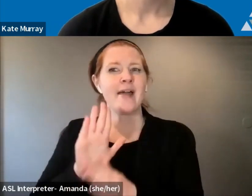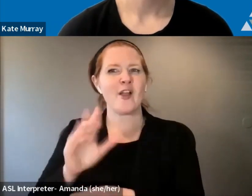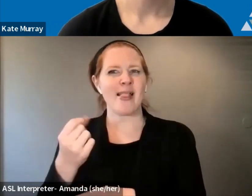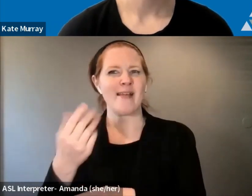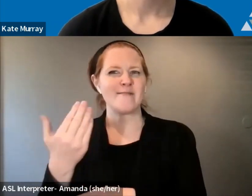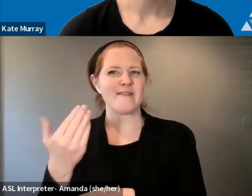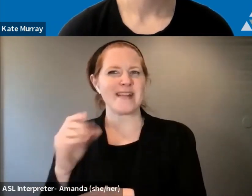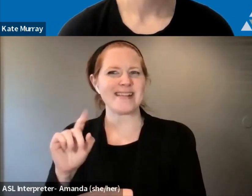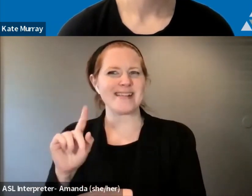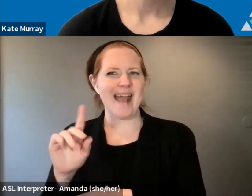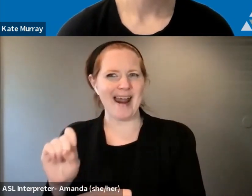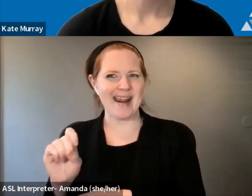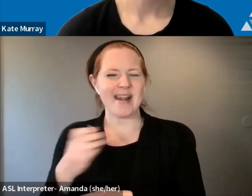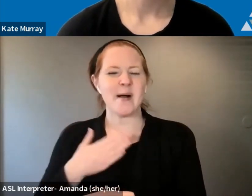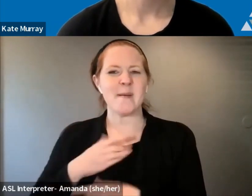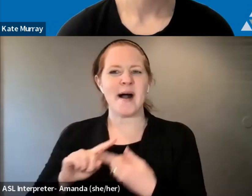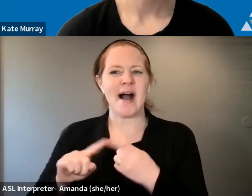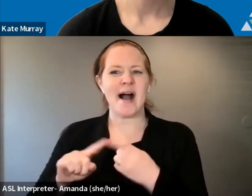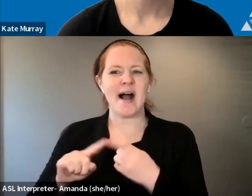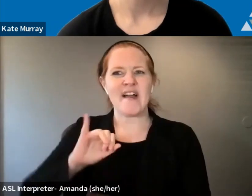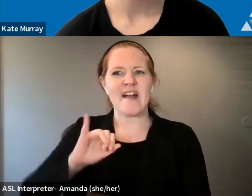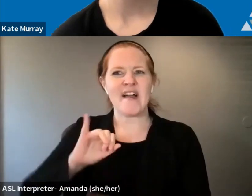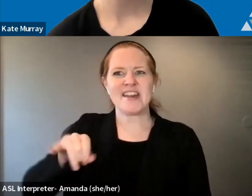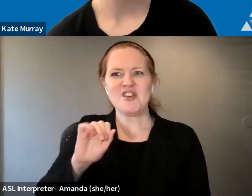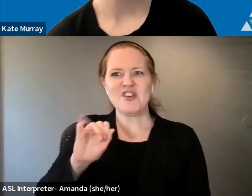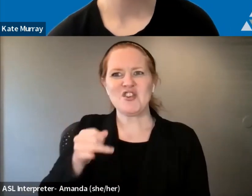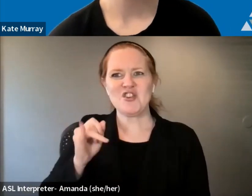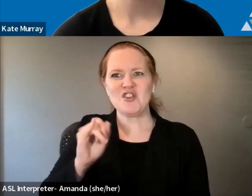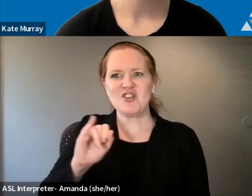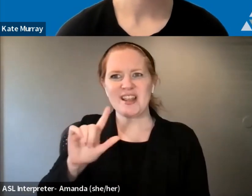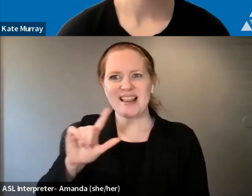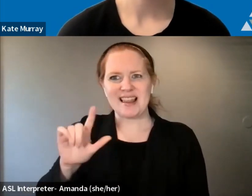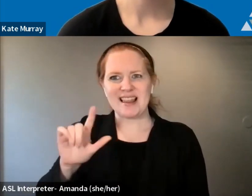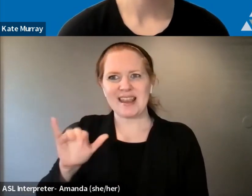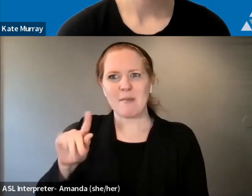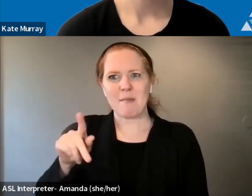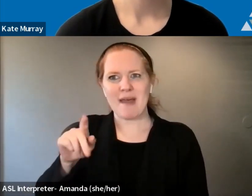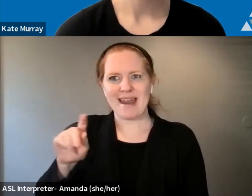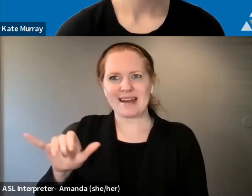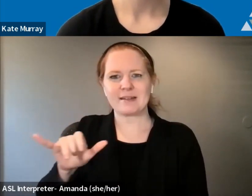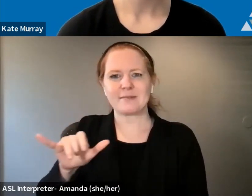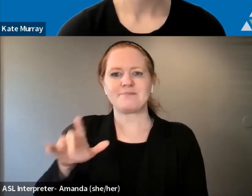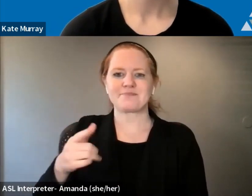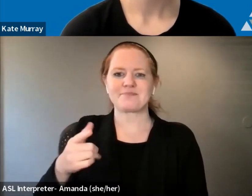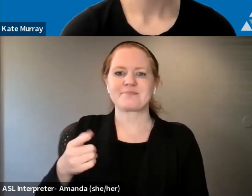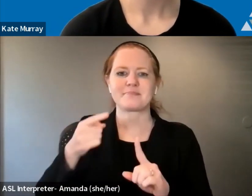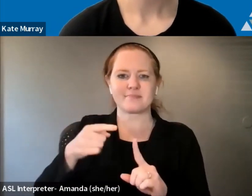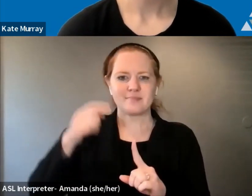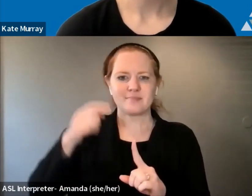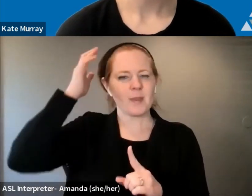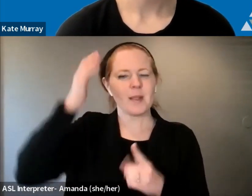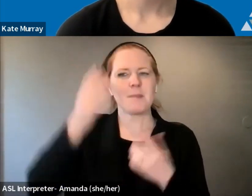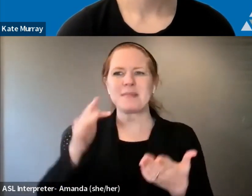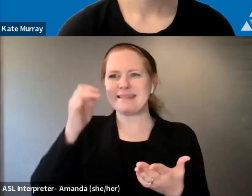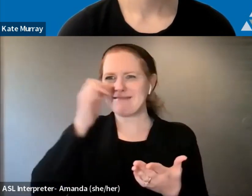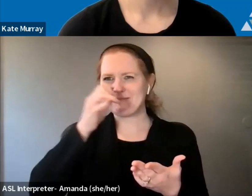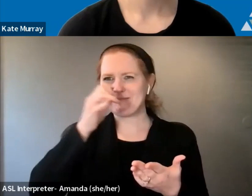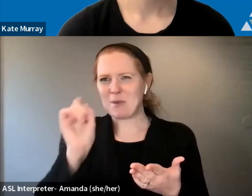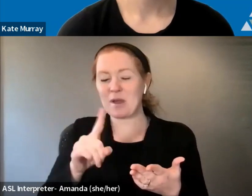And my friend Julie Petty is asking, this may be a silly question, but do states